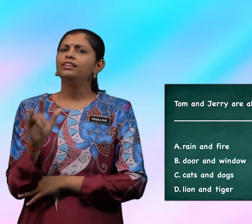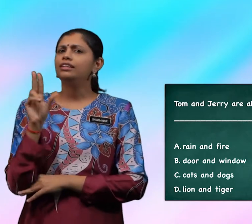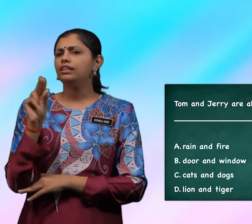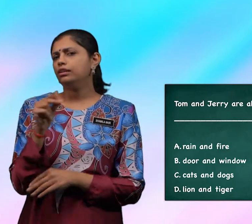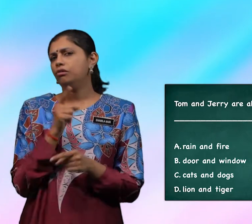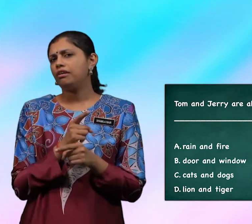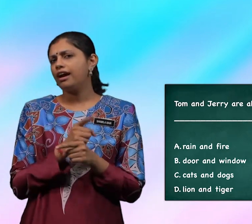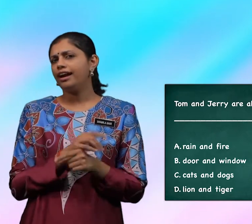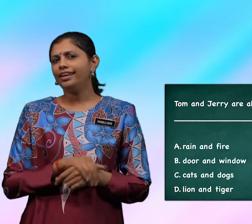Definitely no, right?